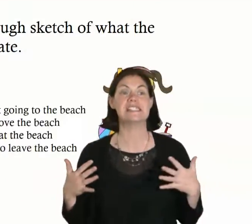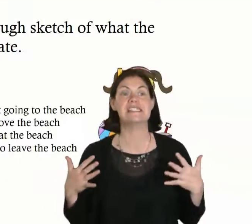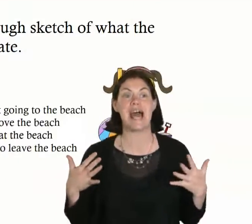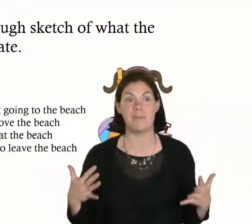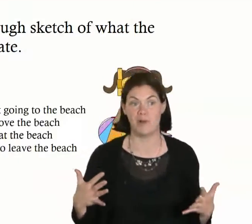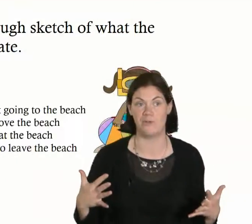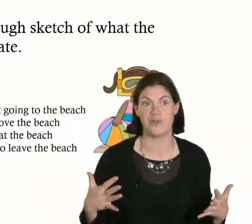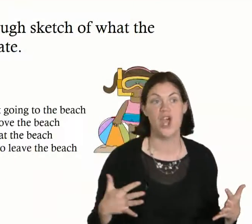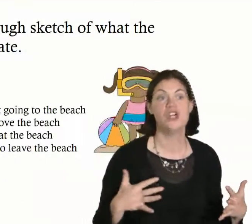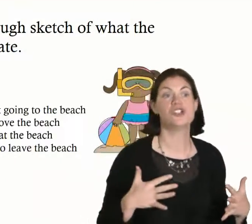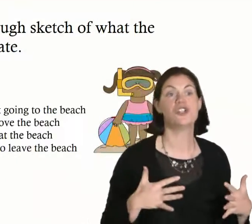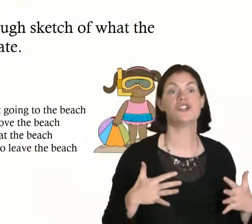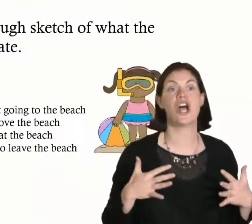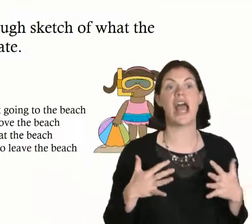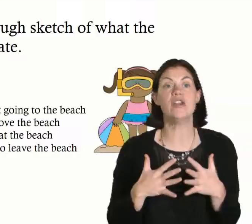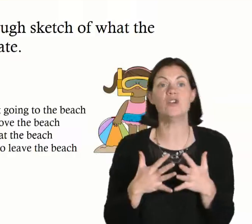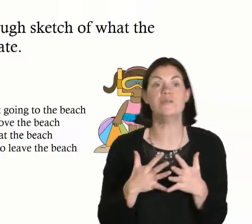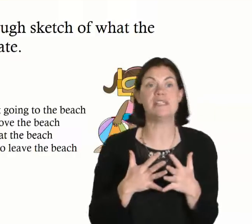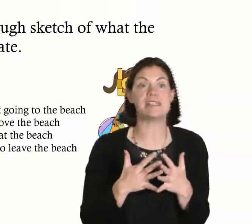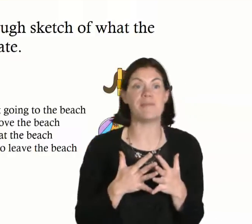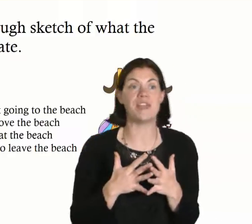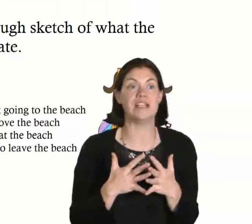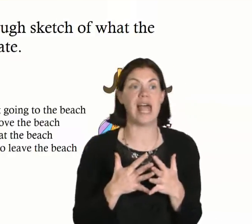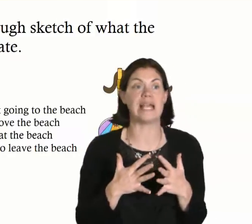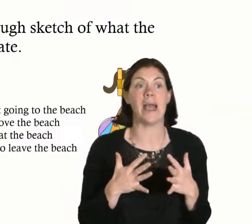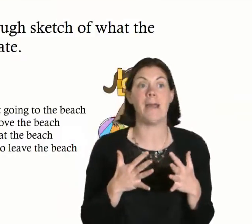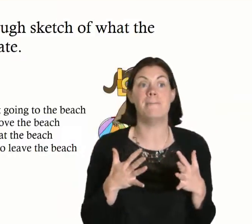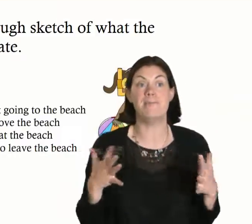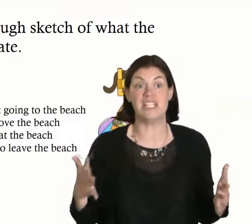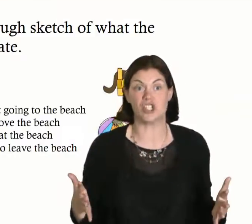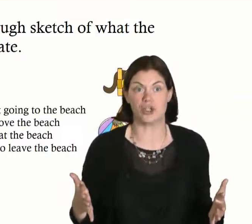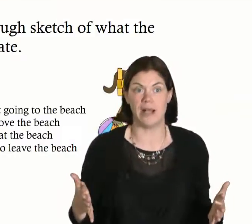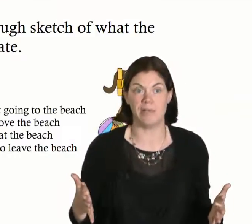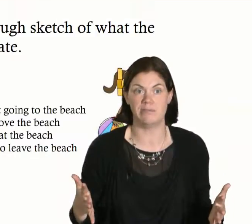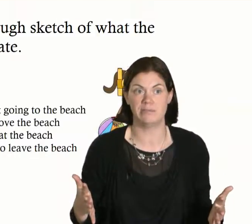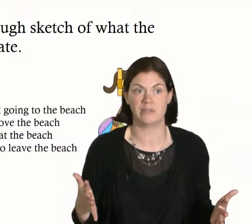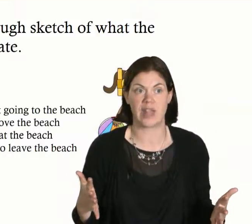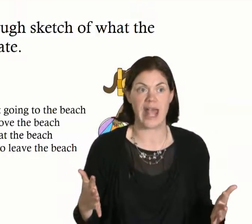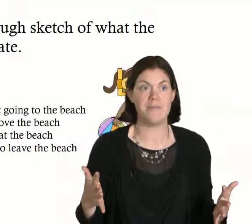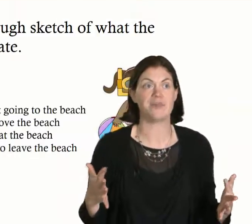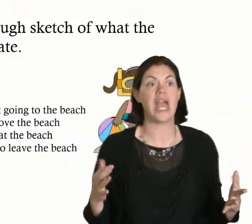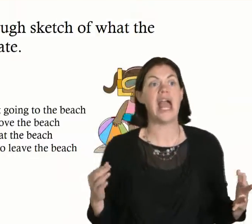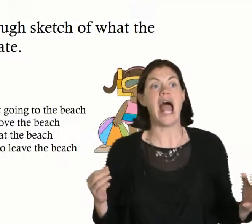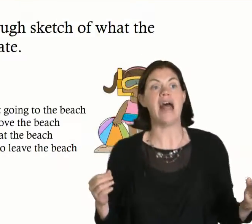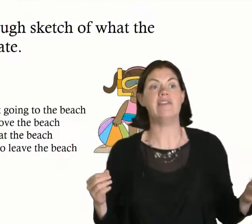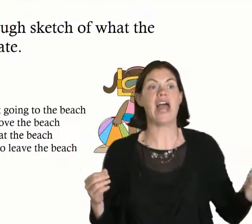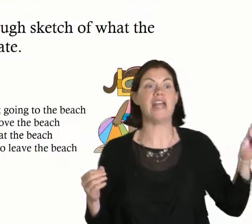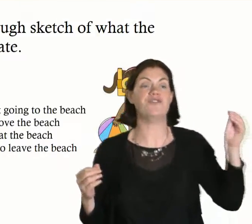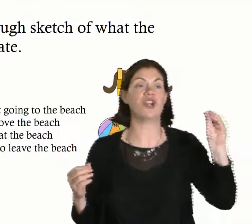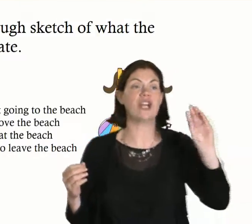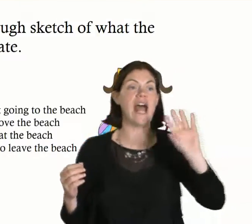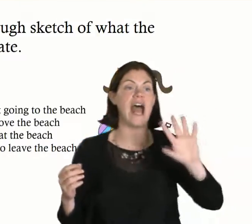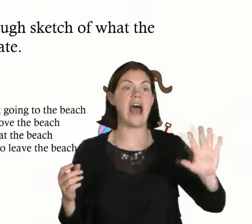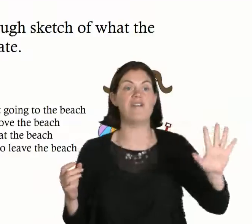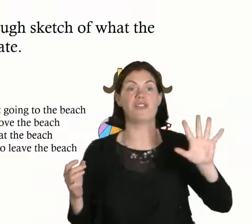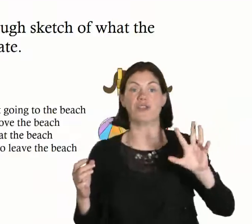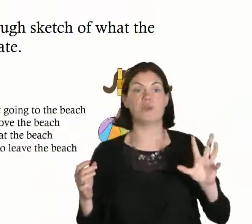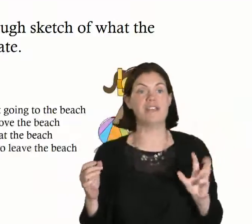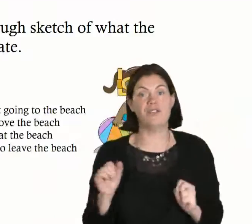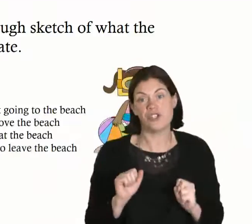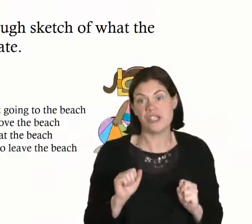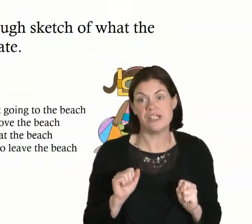an example. So your title could be something like Beach Trip, okay? And then if you're gonna